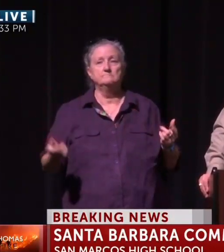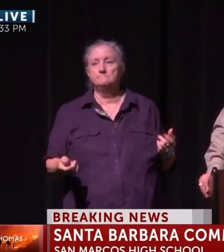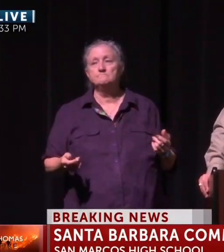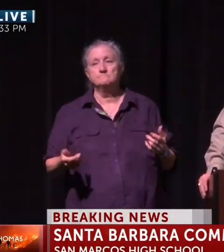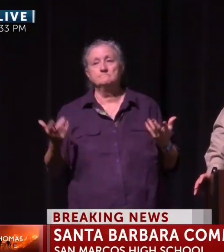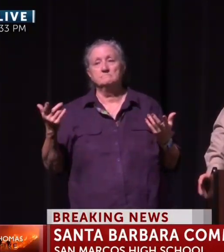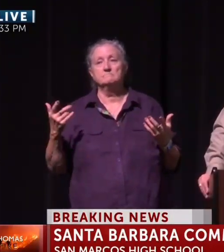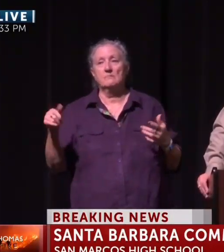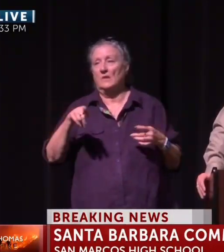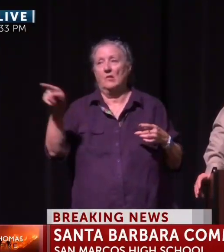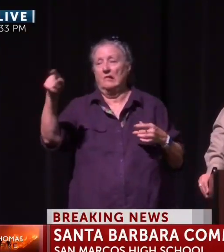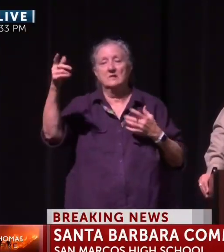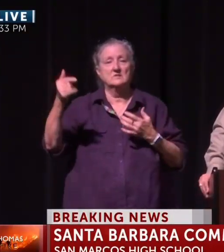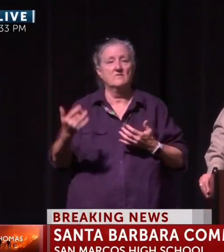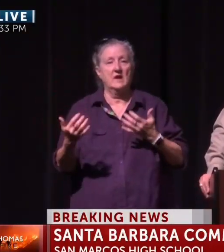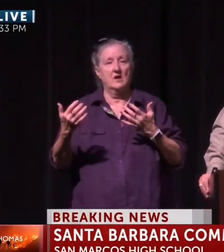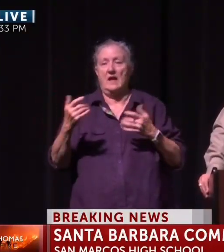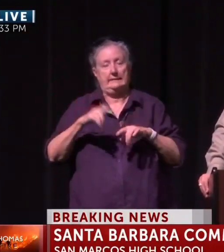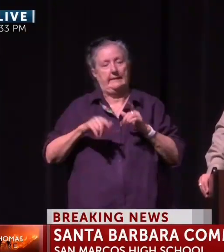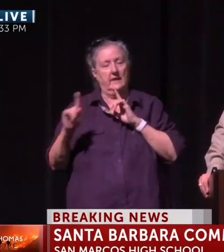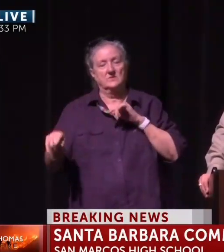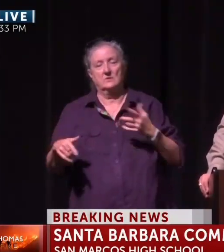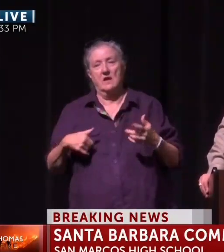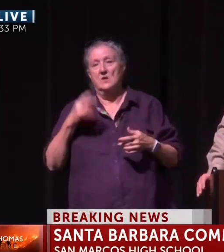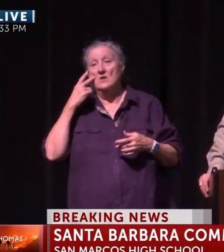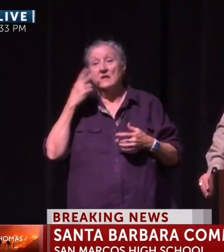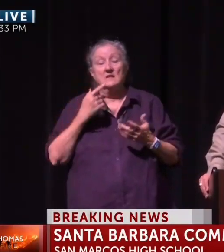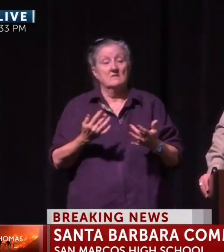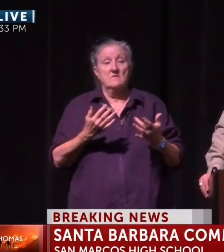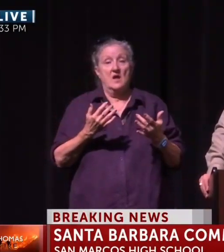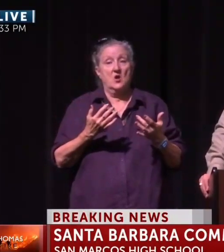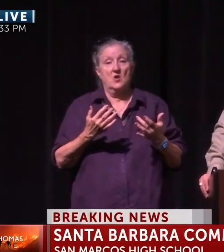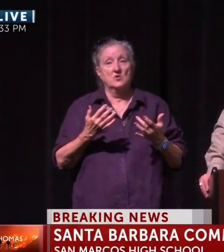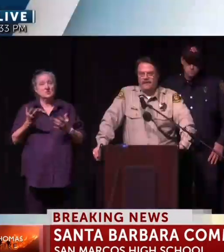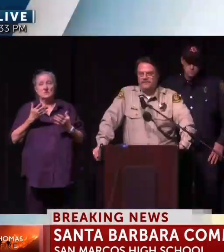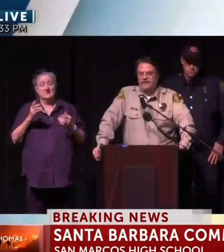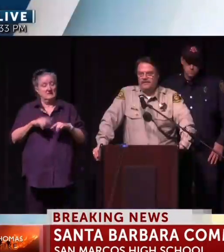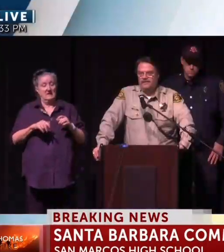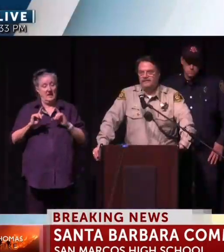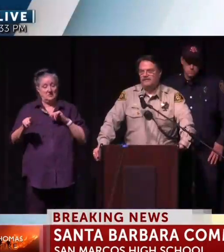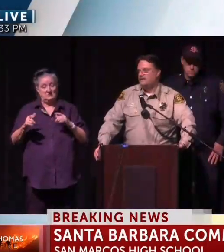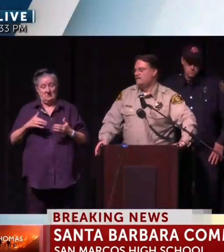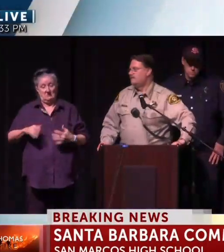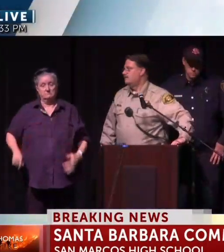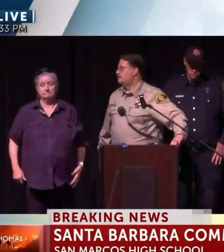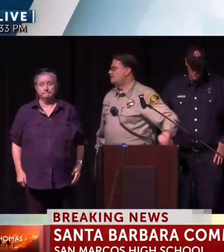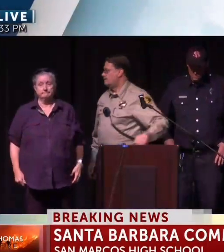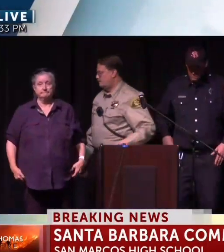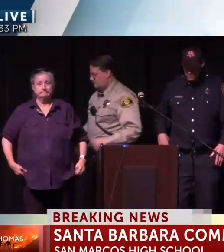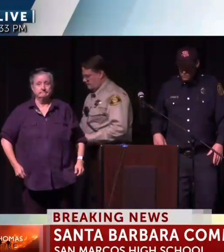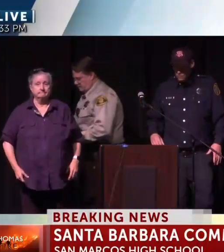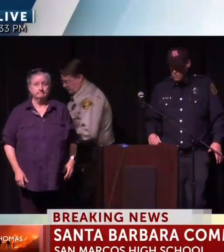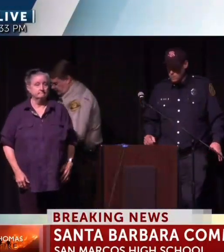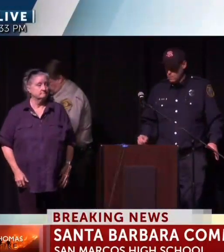fire takes. And I can't answer that. I don't think the fire service people can answer it either.